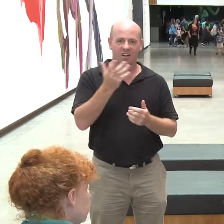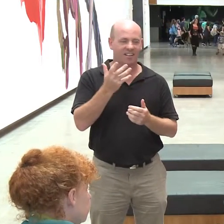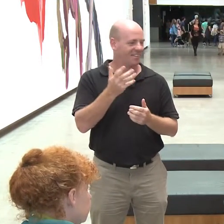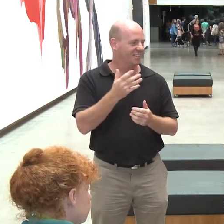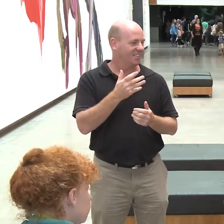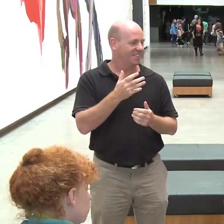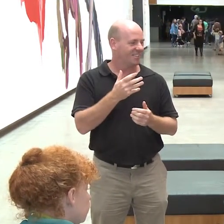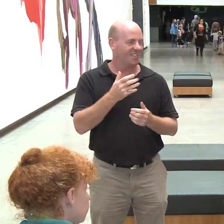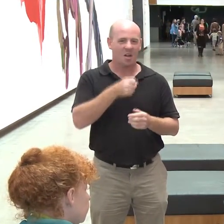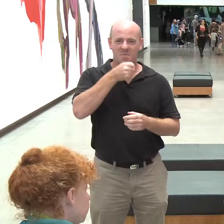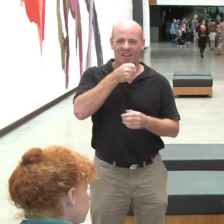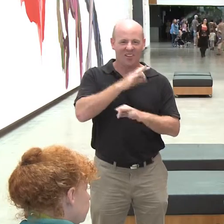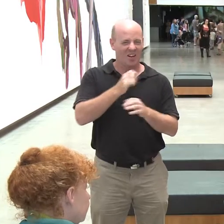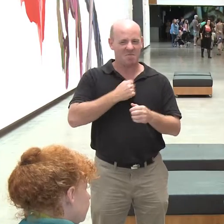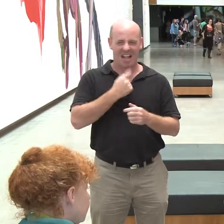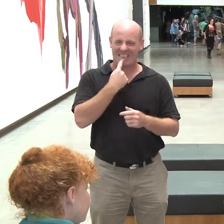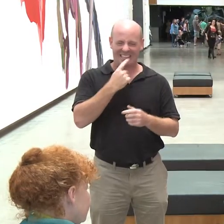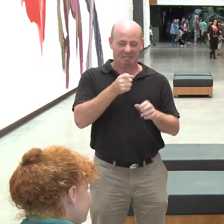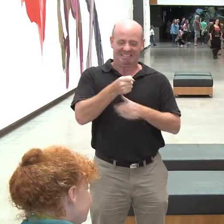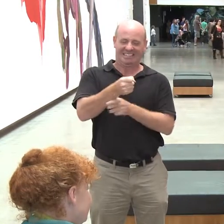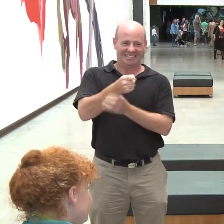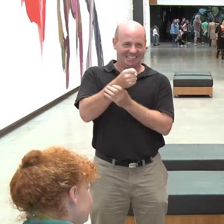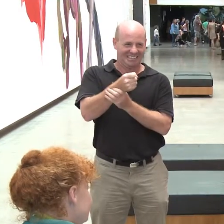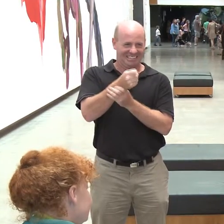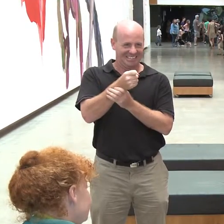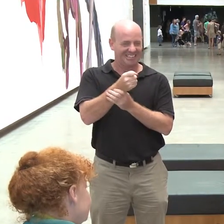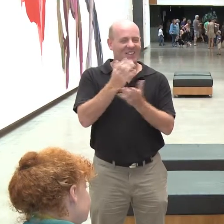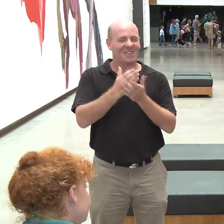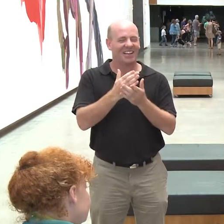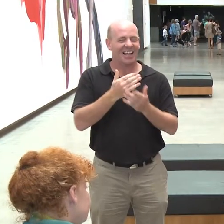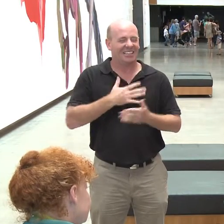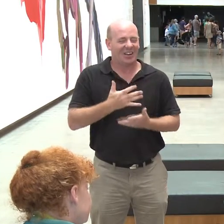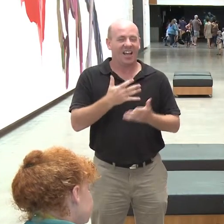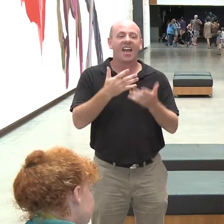This microphones are not my, not my general experience.